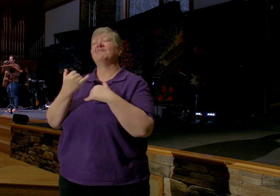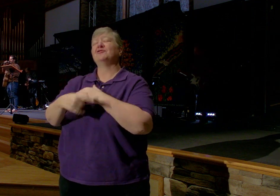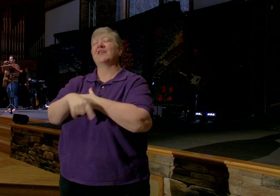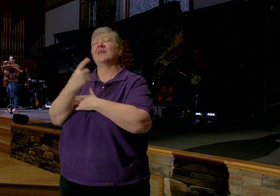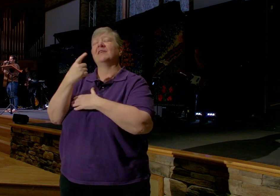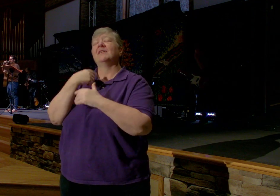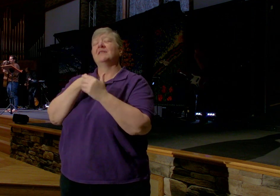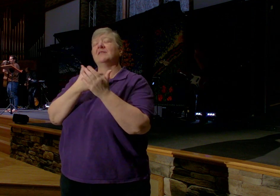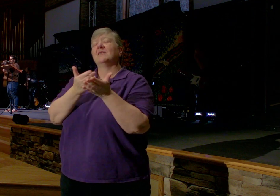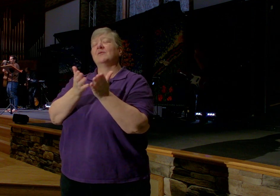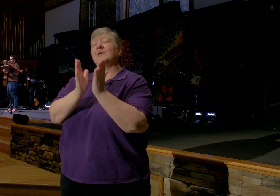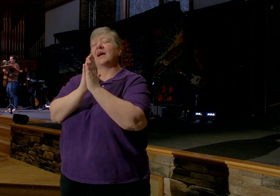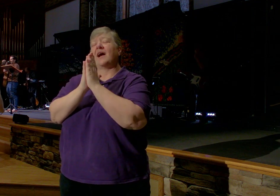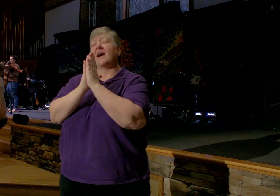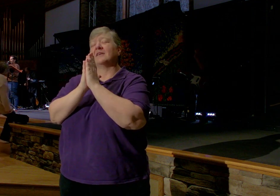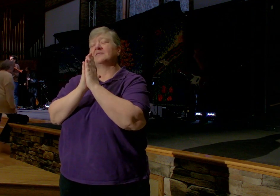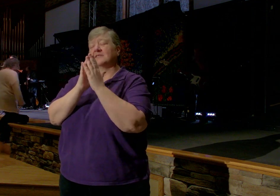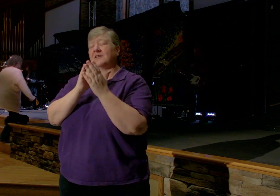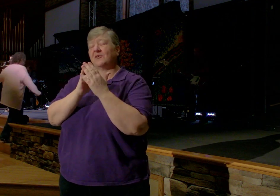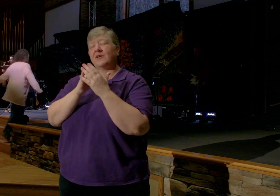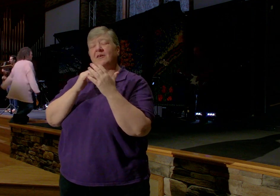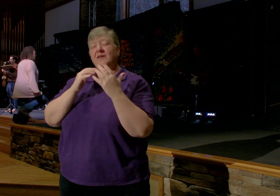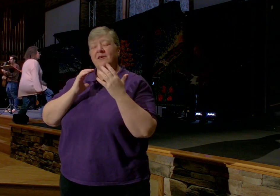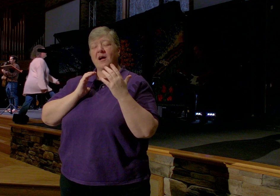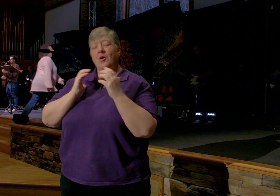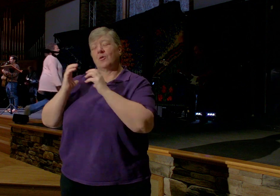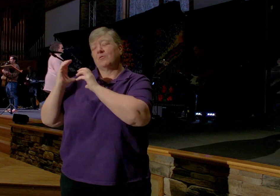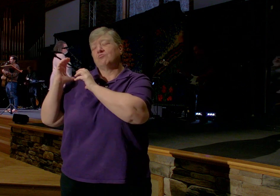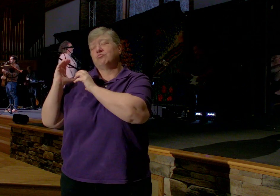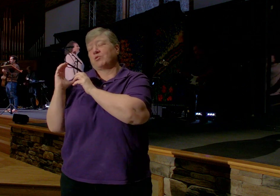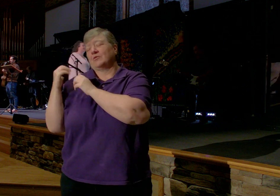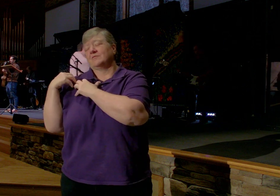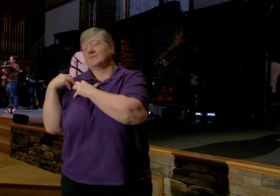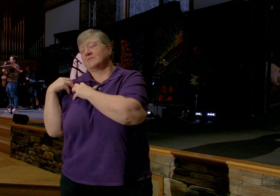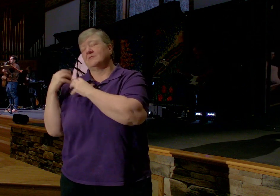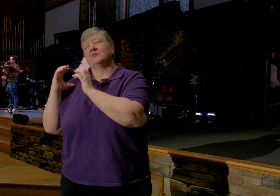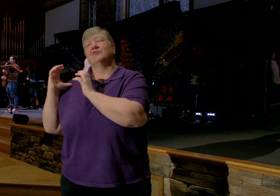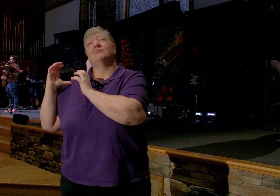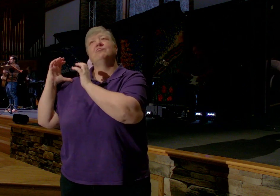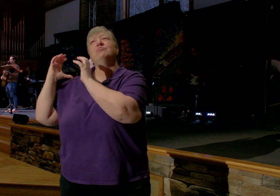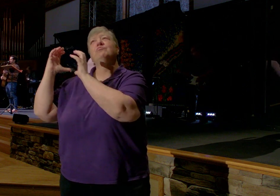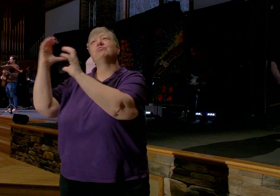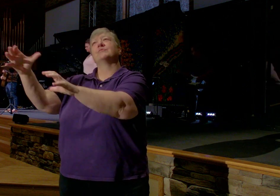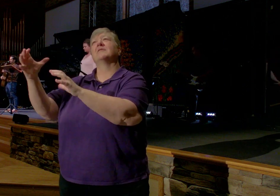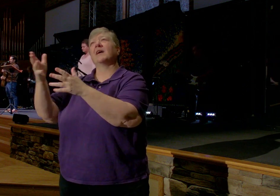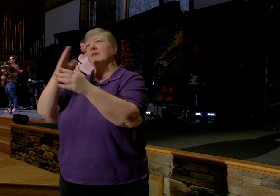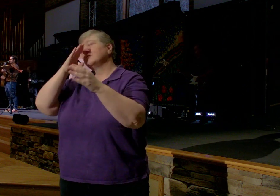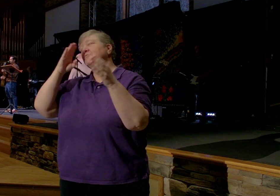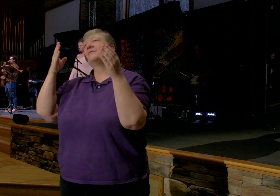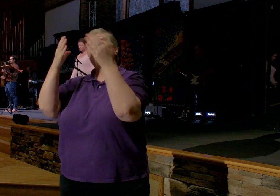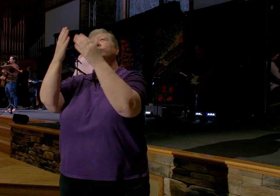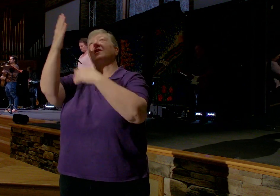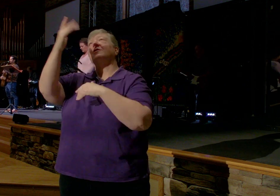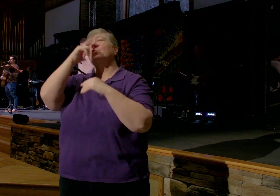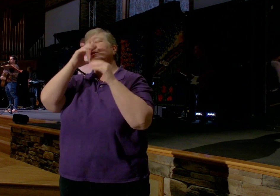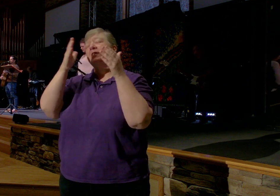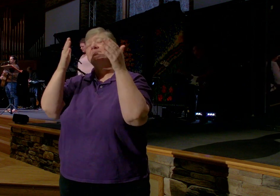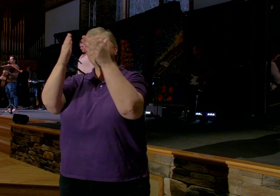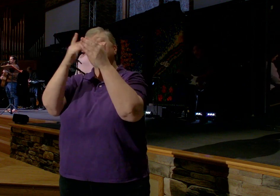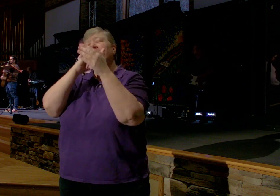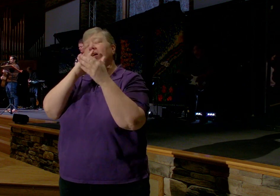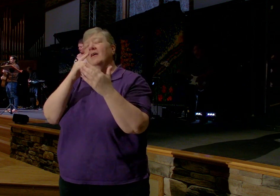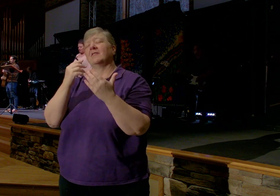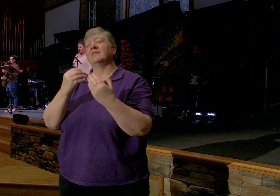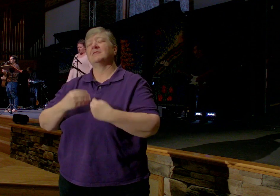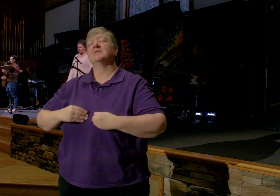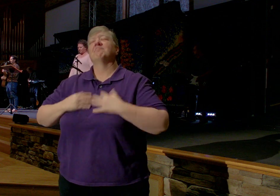today. We just ask that we can lay our burdens at the door and just be solely focused on you, and that this morning can be a time of focus,